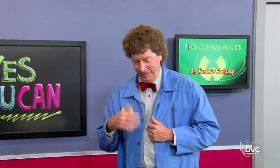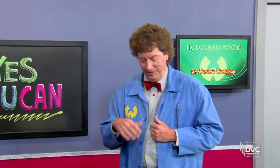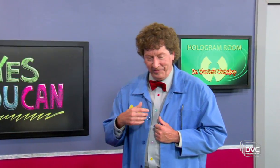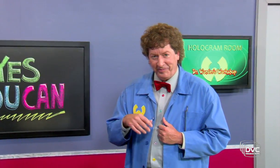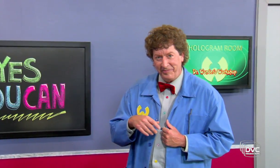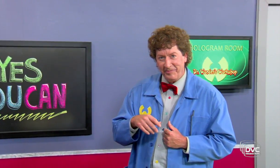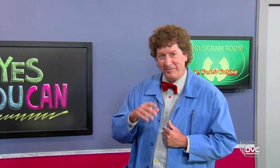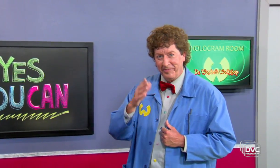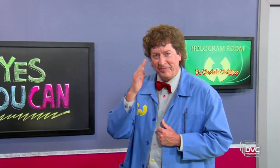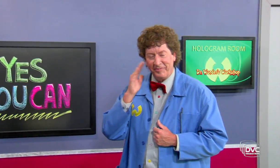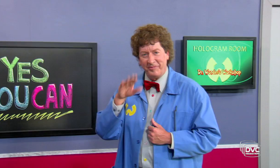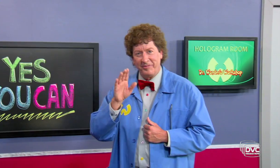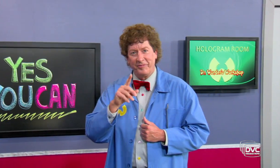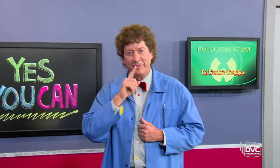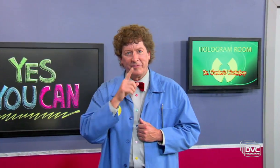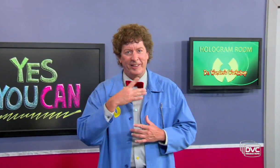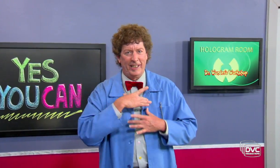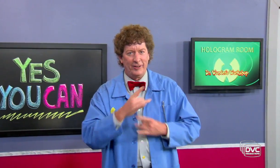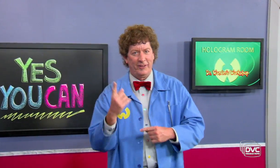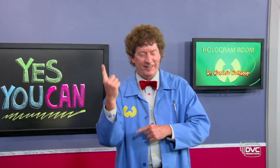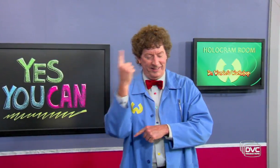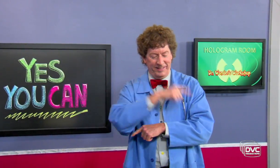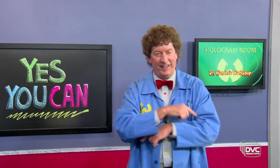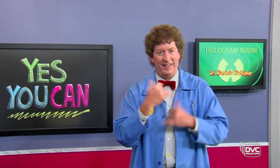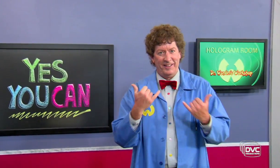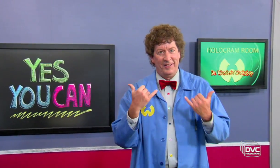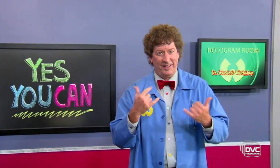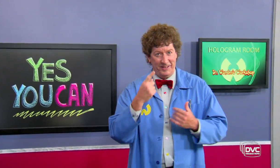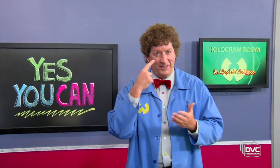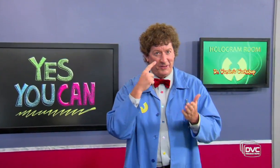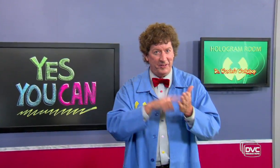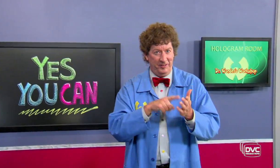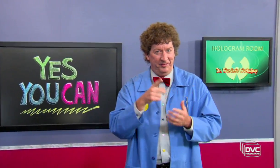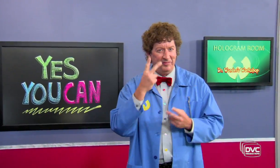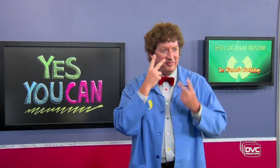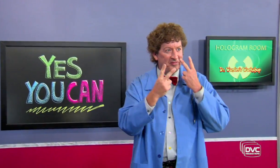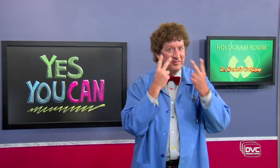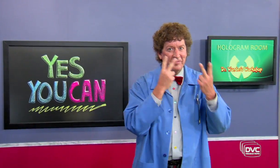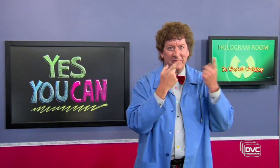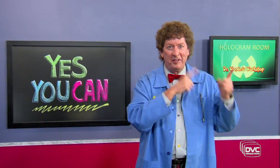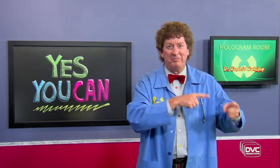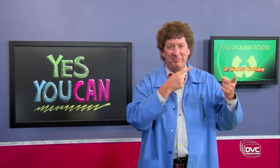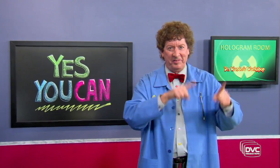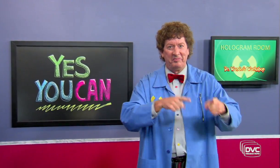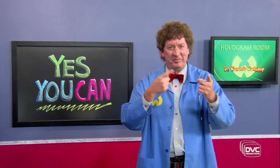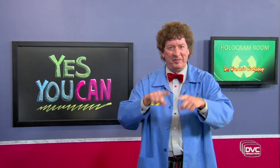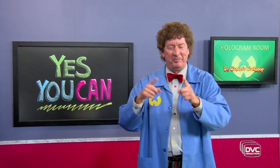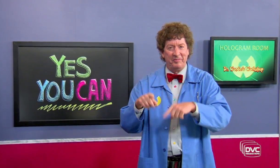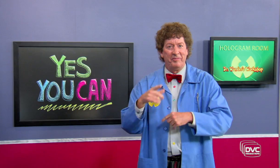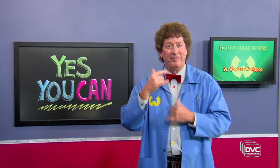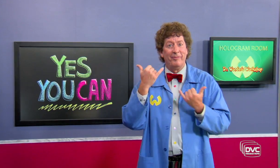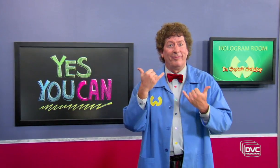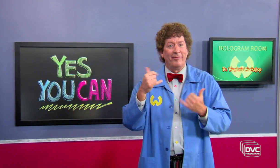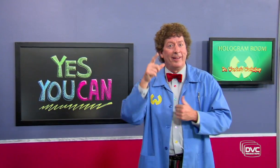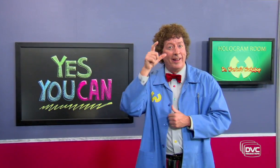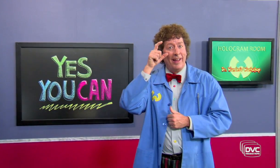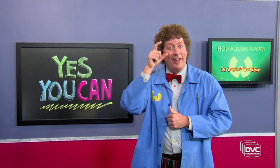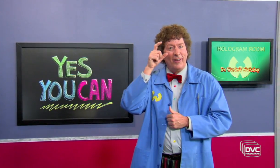Wow. What an interesting day. Did you see how all the things happened?